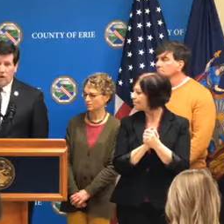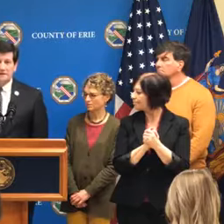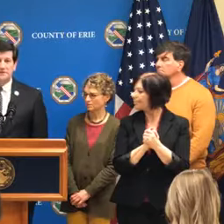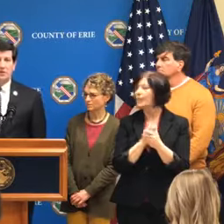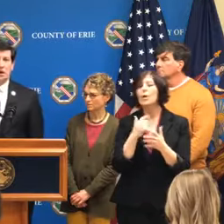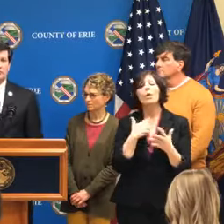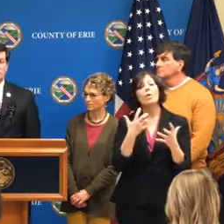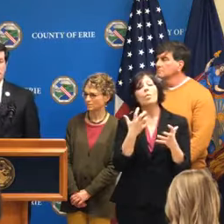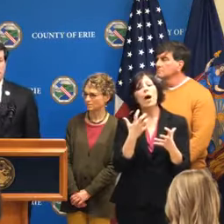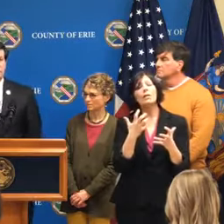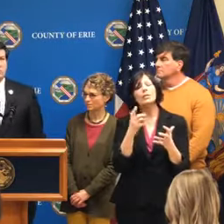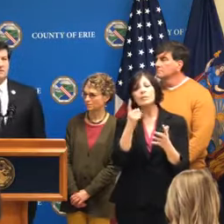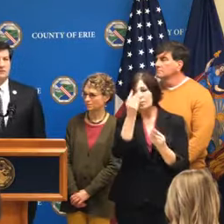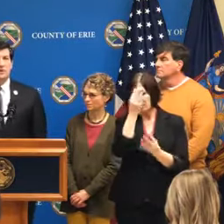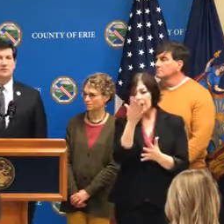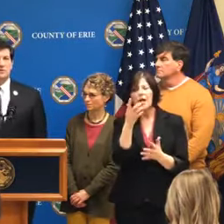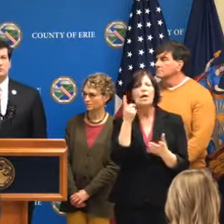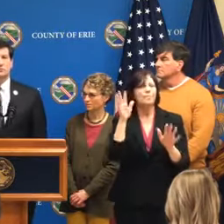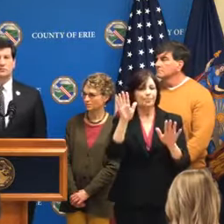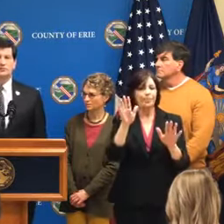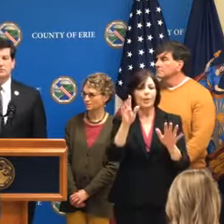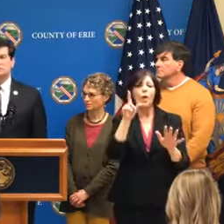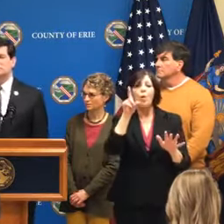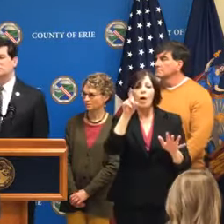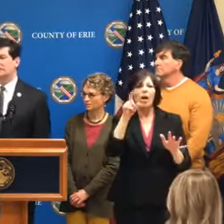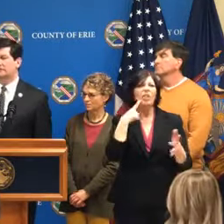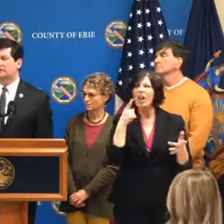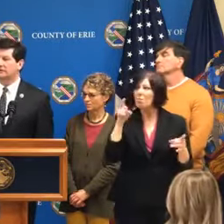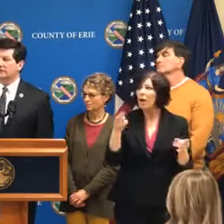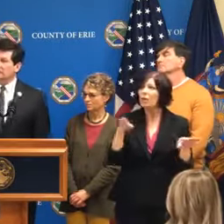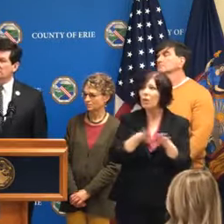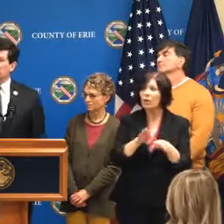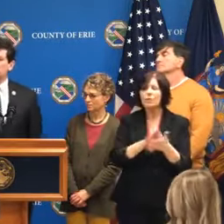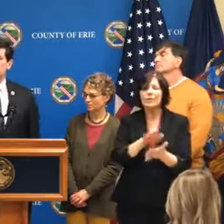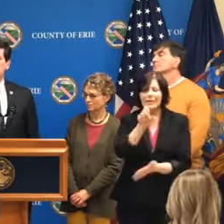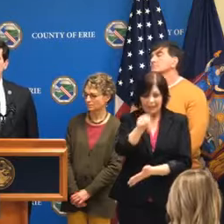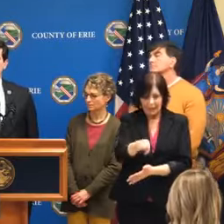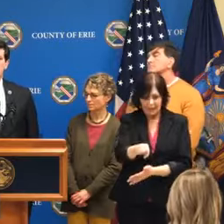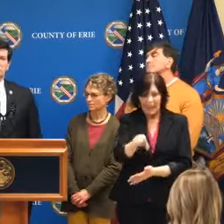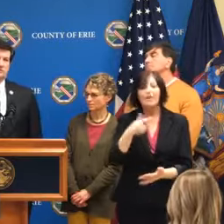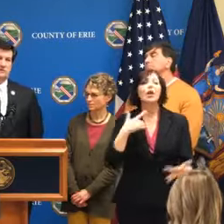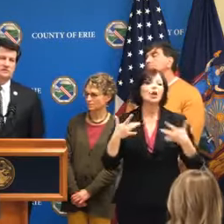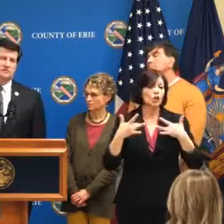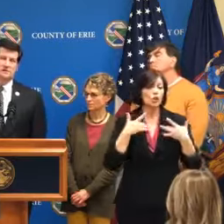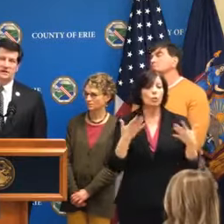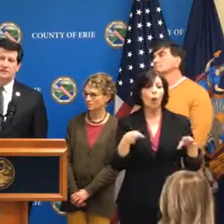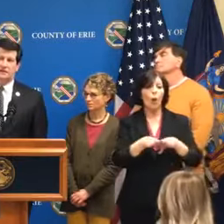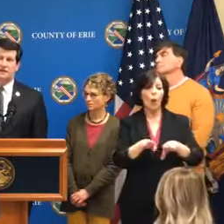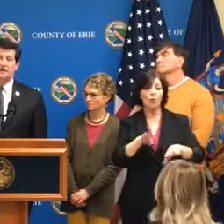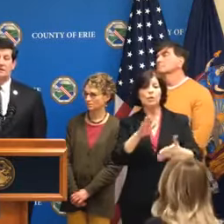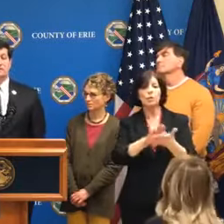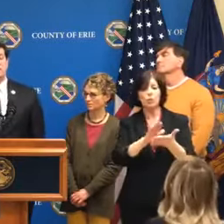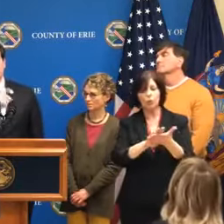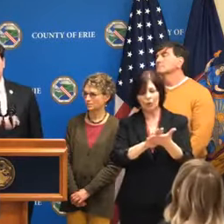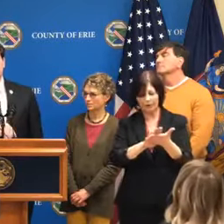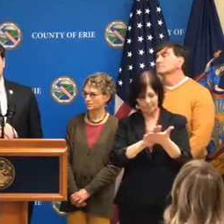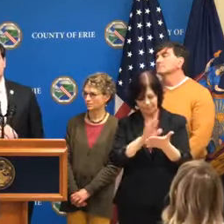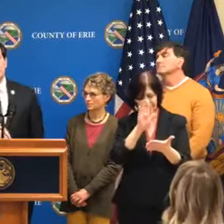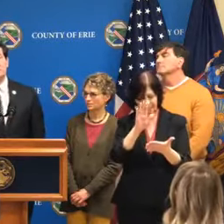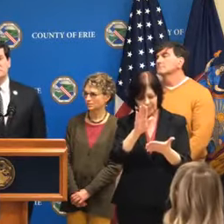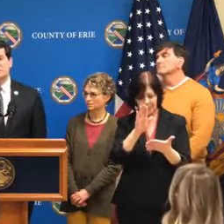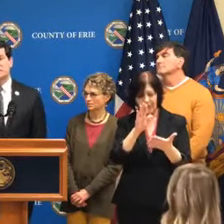We wanted to note there's a lot of requests that we must close schools. We must close schools indefinitely. There is a concern with the closures of schools indefinitely that's also